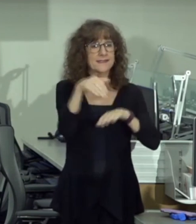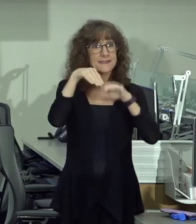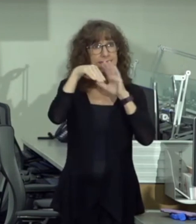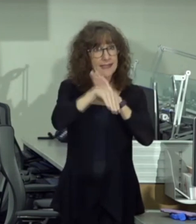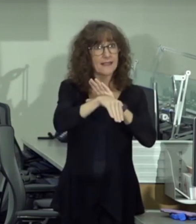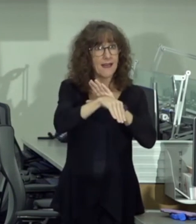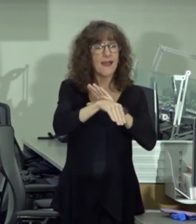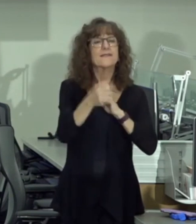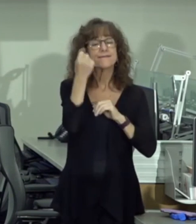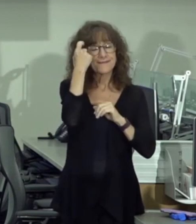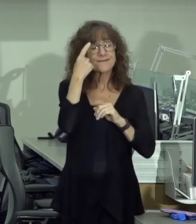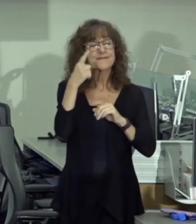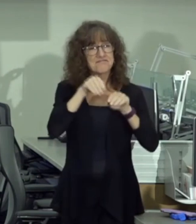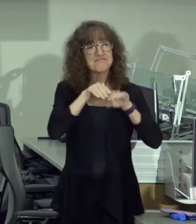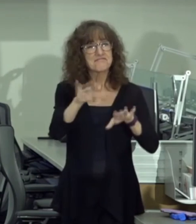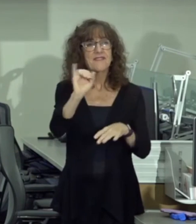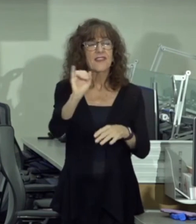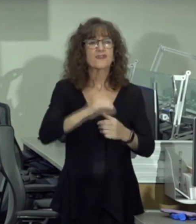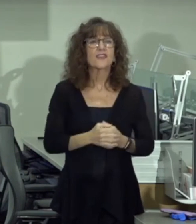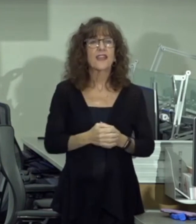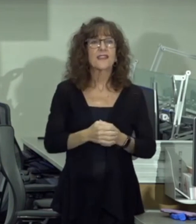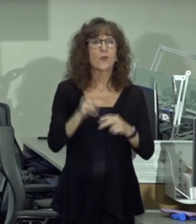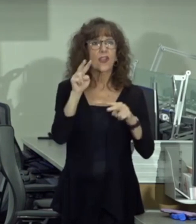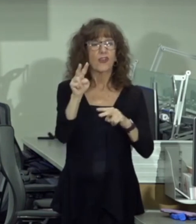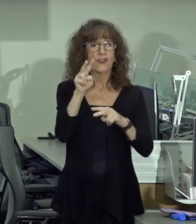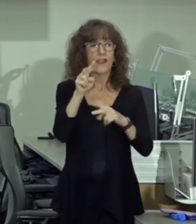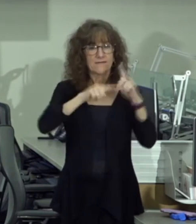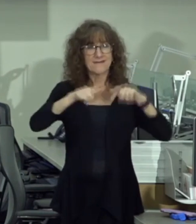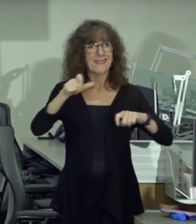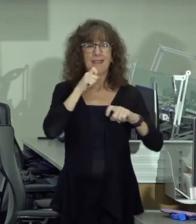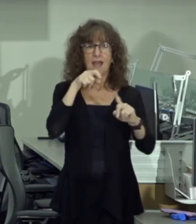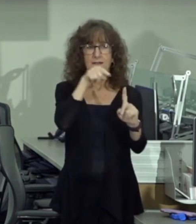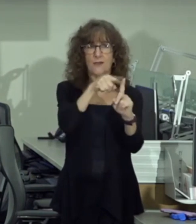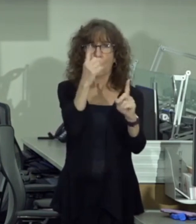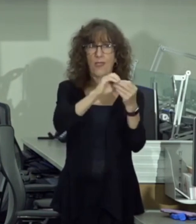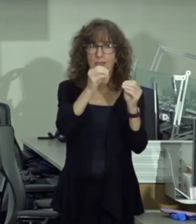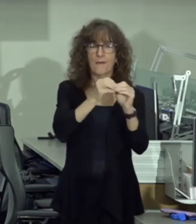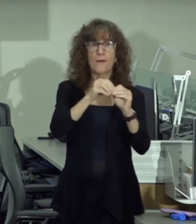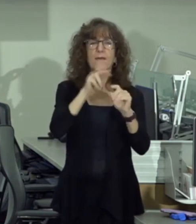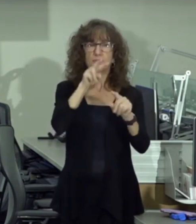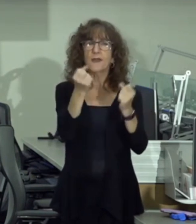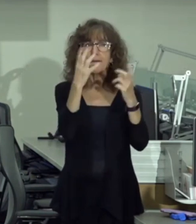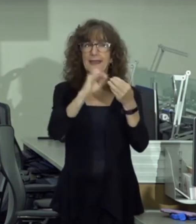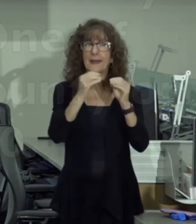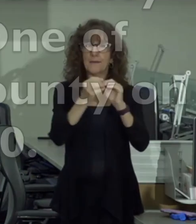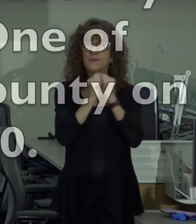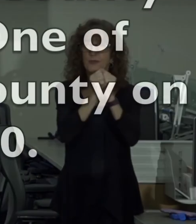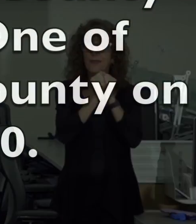about the infectivity rate. So we look at a combination of things. You can't look at one thing. You have to look at multiple things.